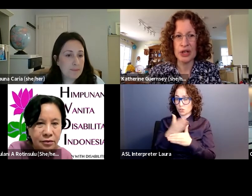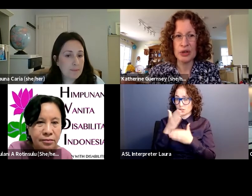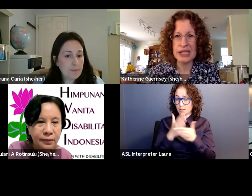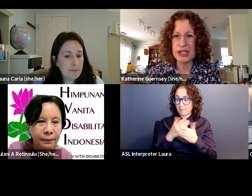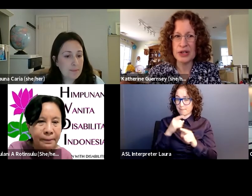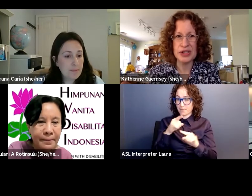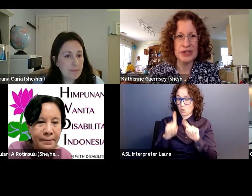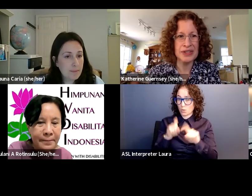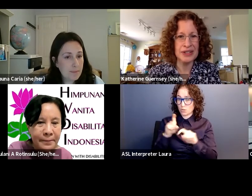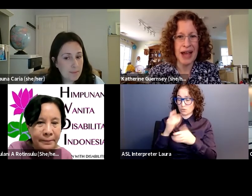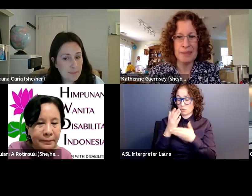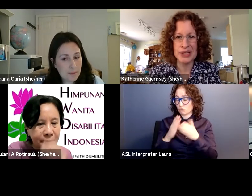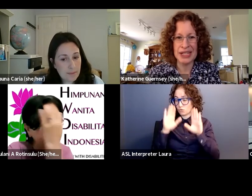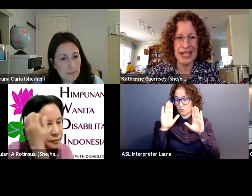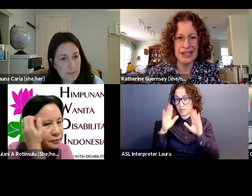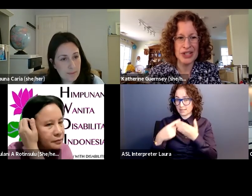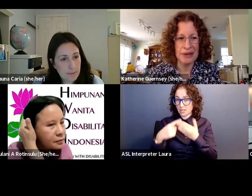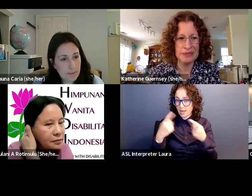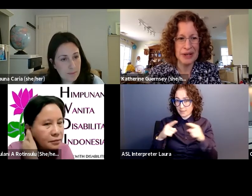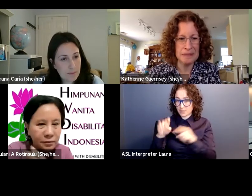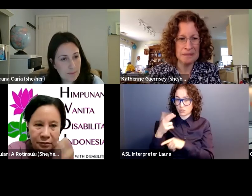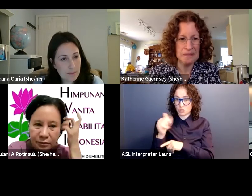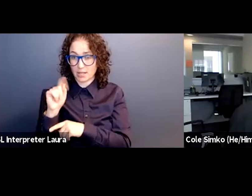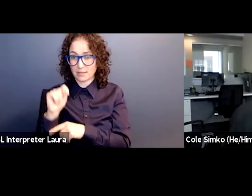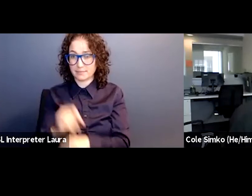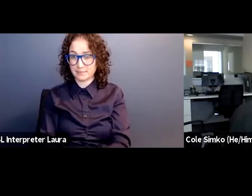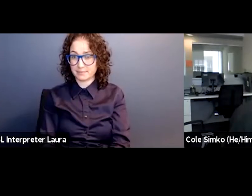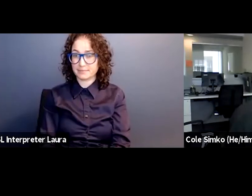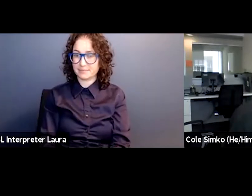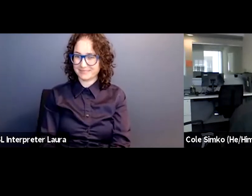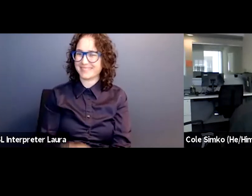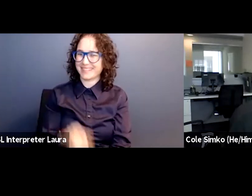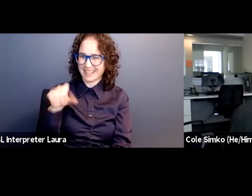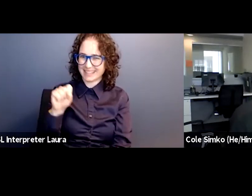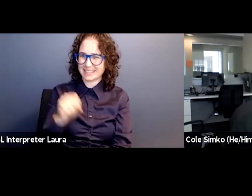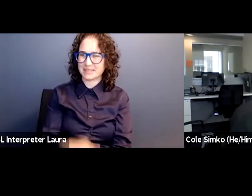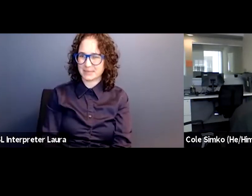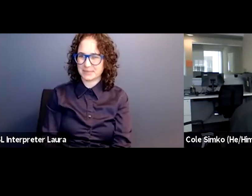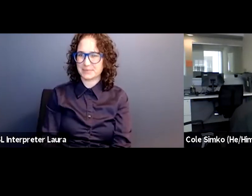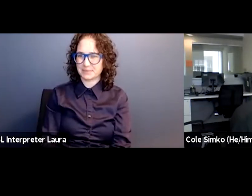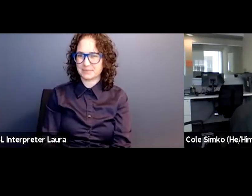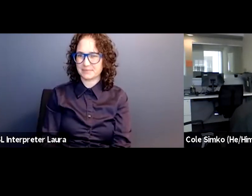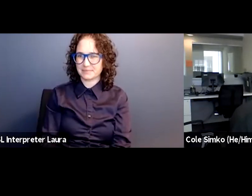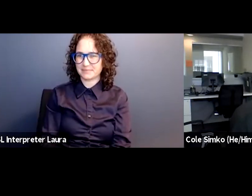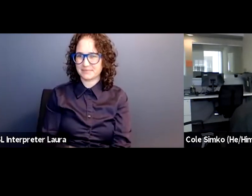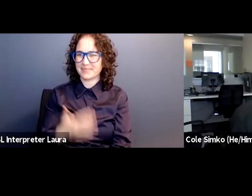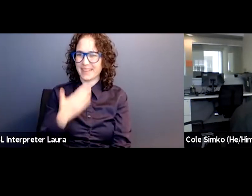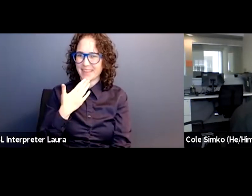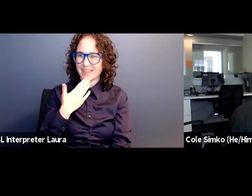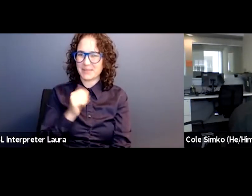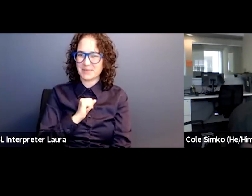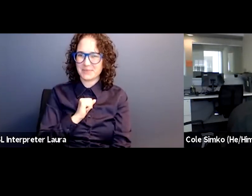the great discussions that are happening in the chat there? Yes, and thank you so much. And